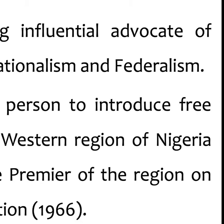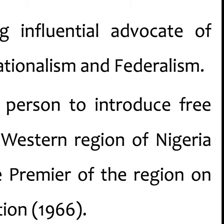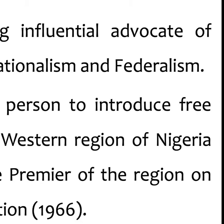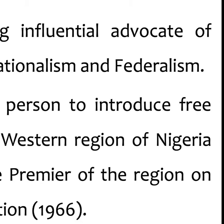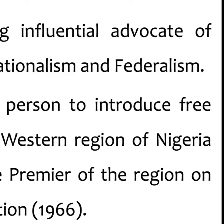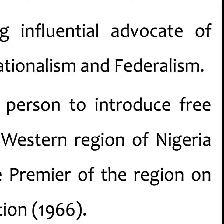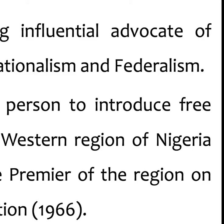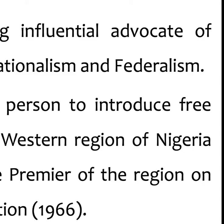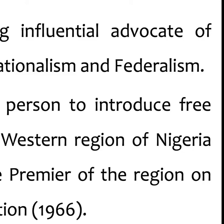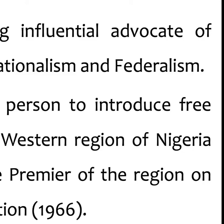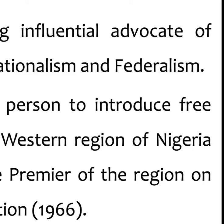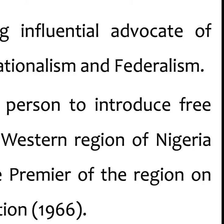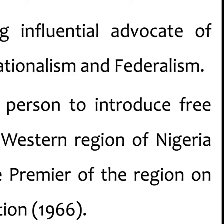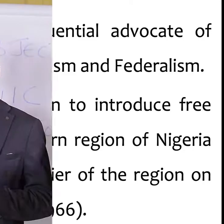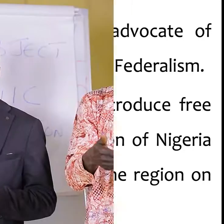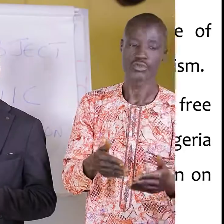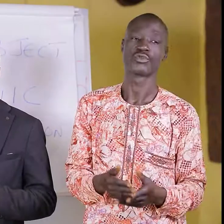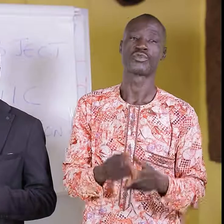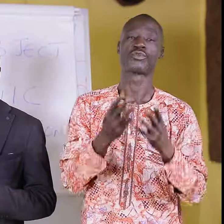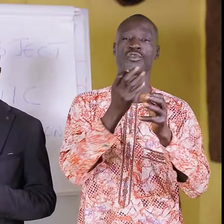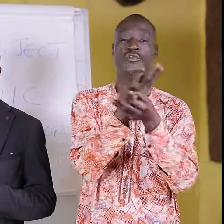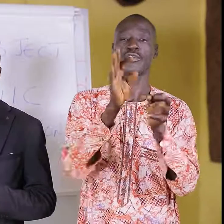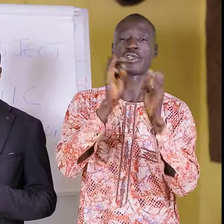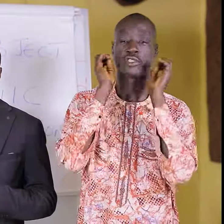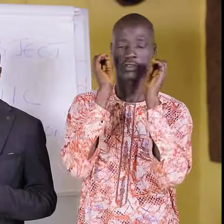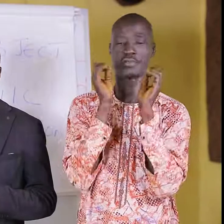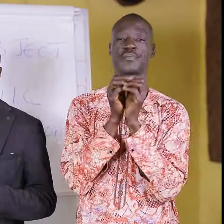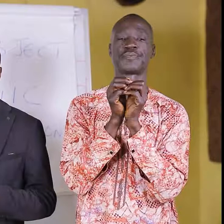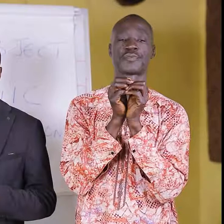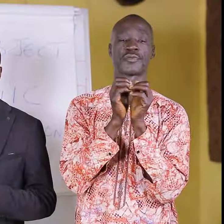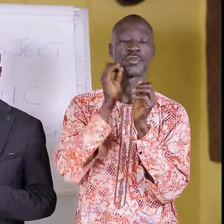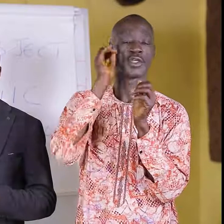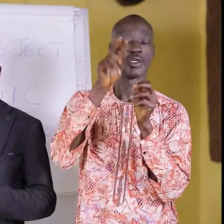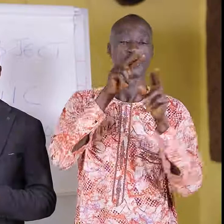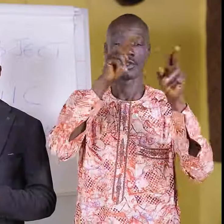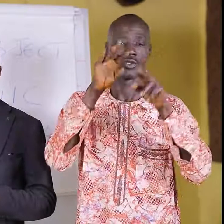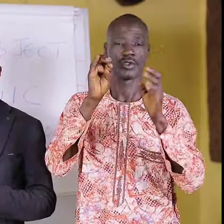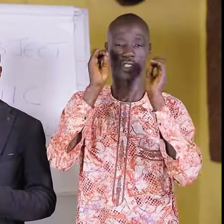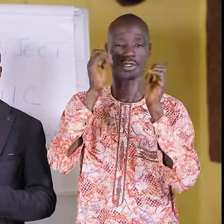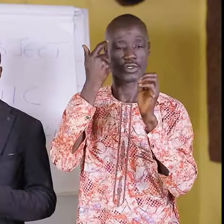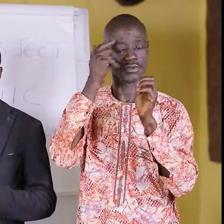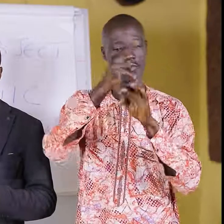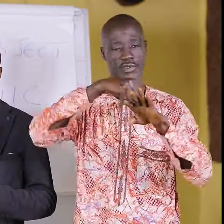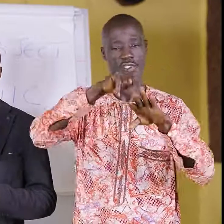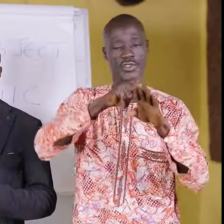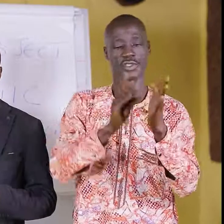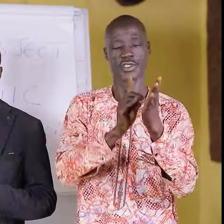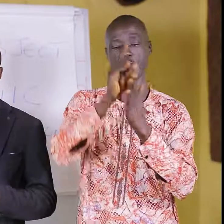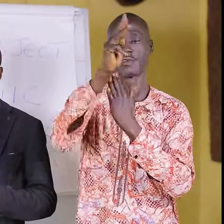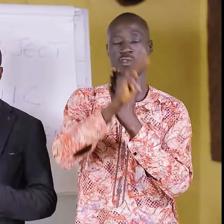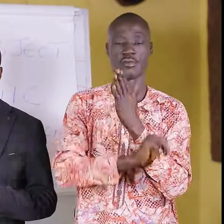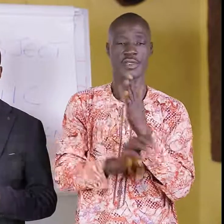Constitution, 1966. Chief Obafemi Awolowo saw education as a tool for national development. He